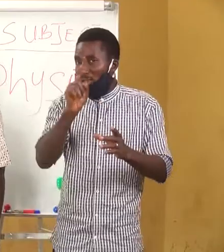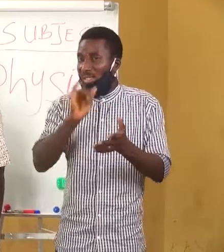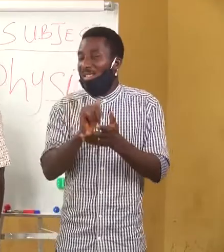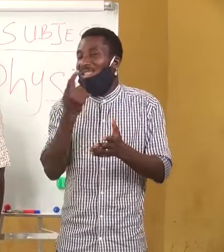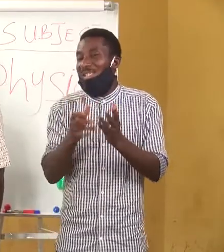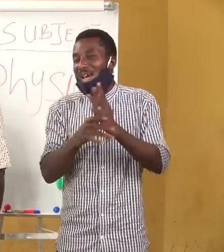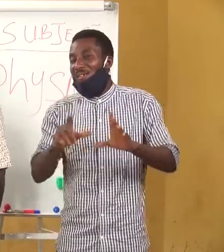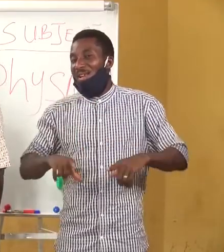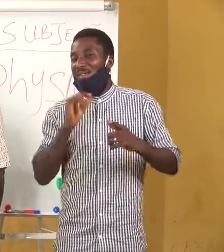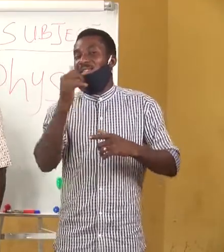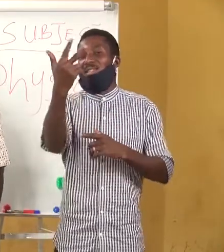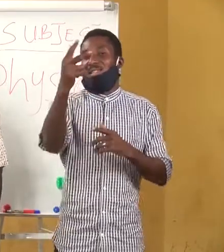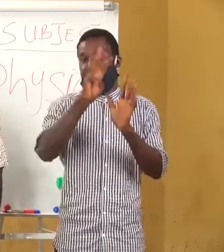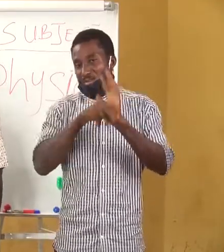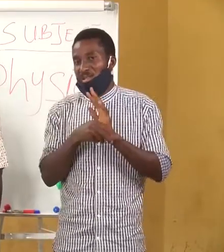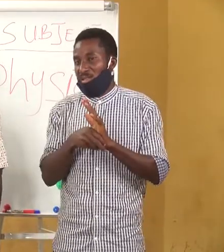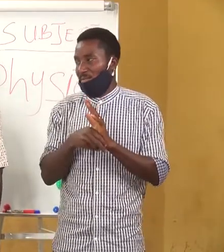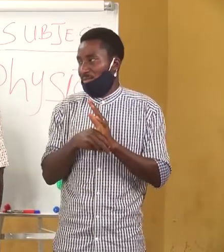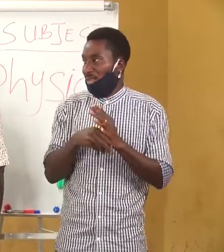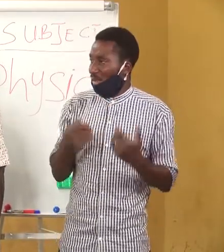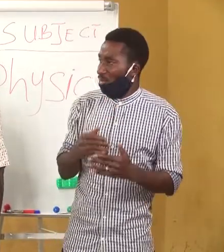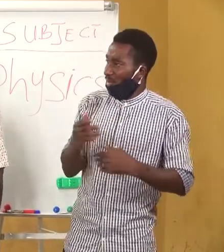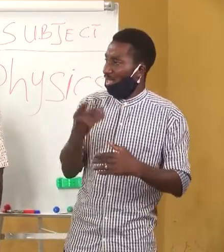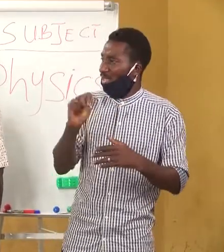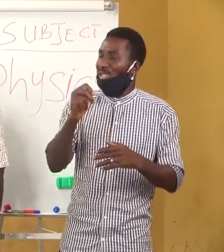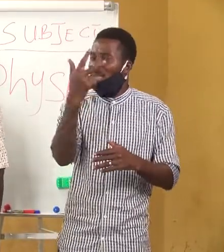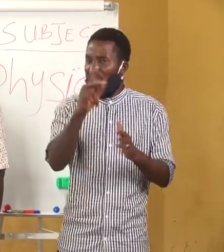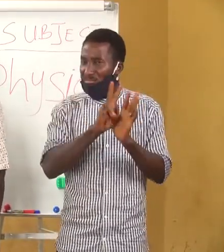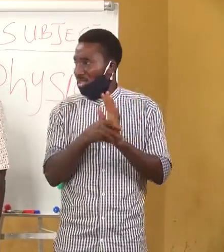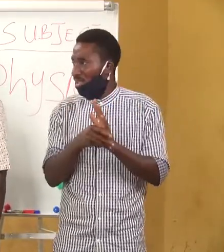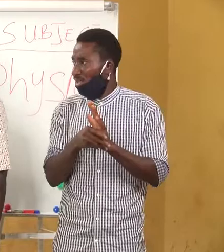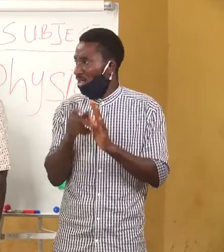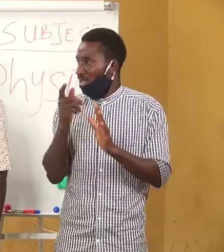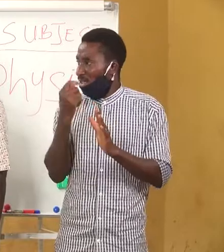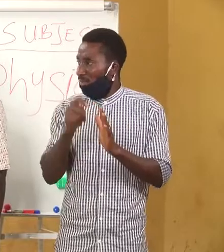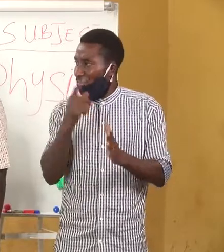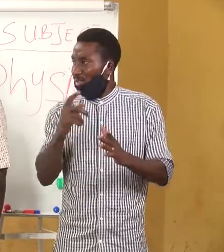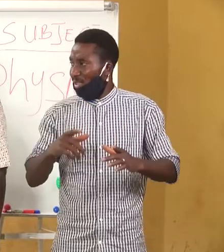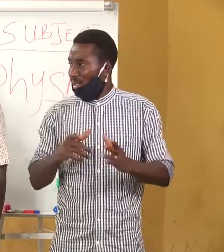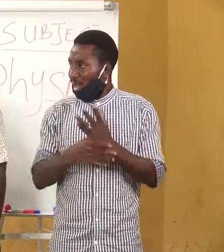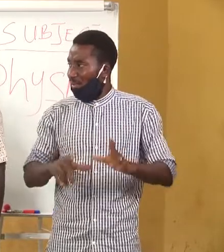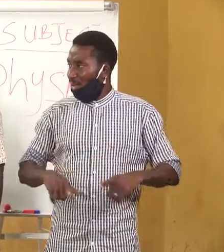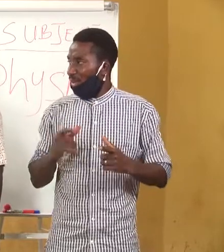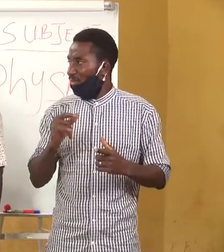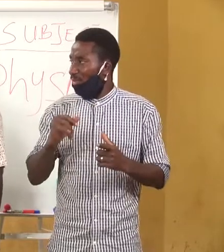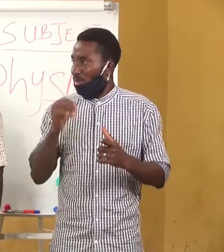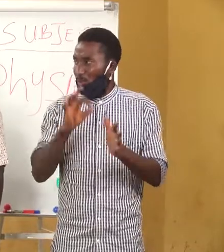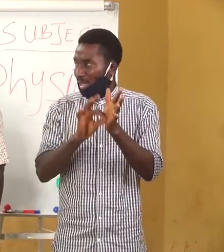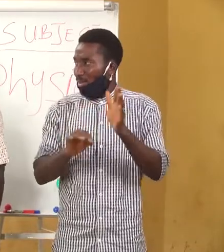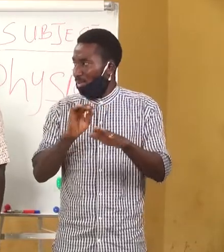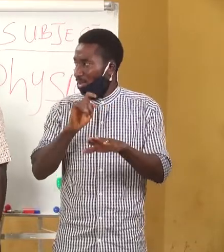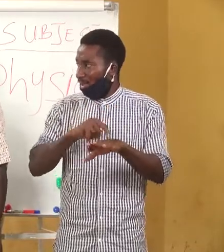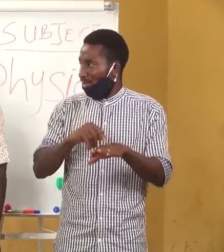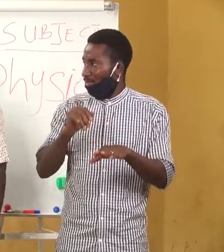So after 3 minutes, which is the first half-life, count rate will be 512 divided by 2,